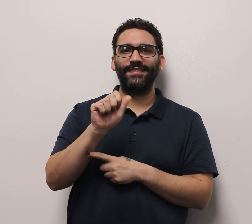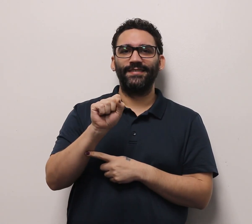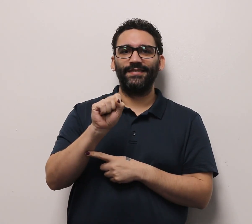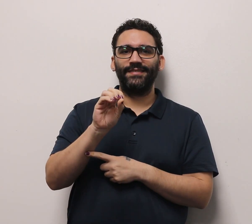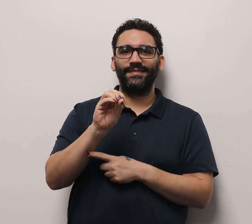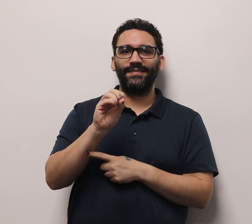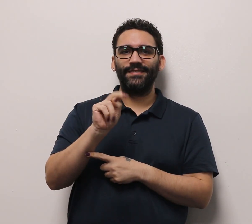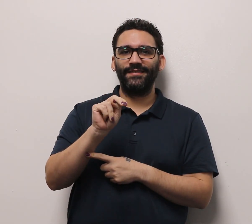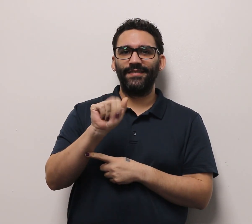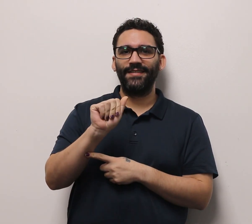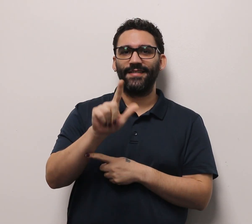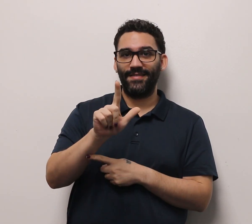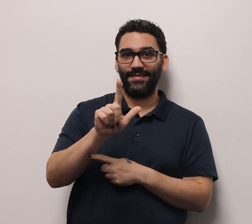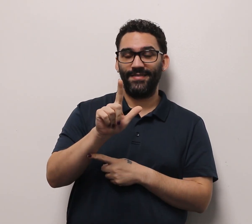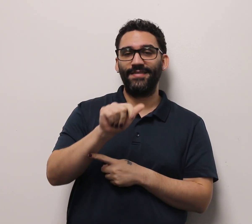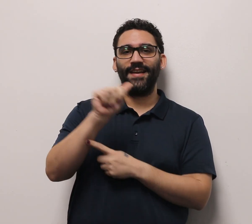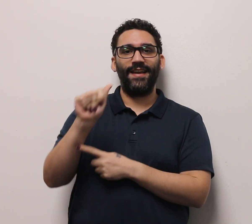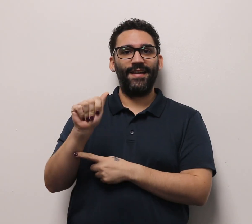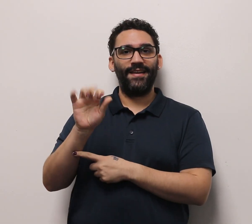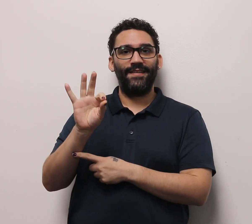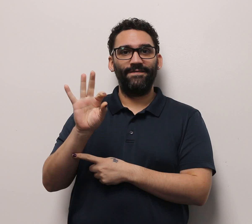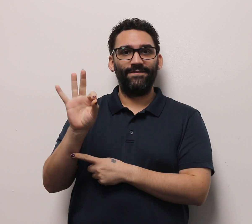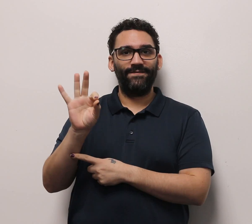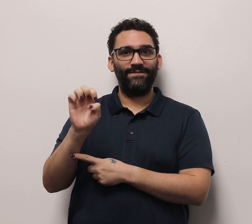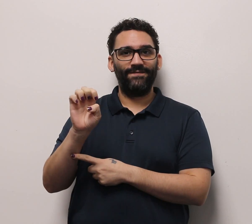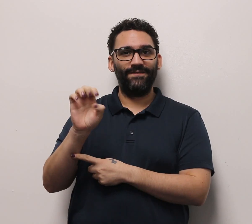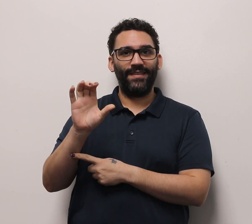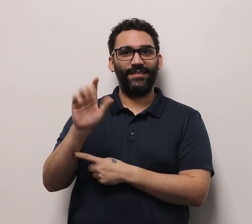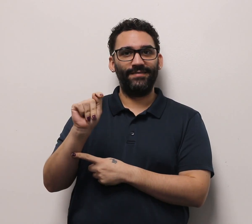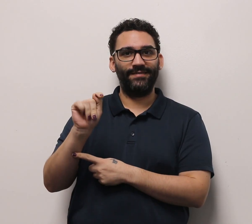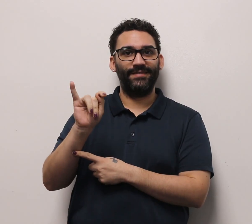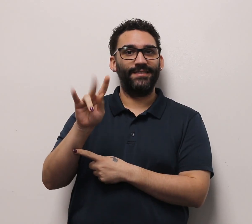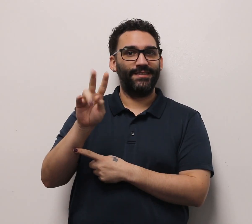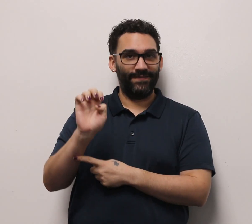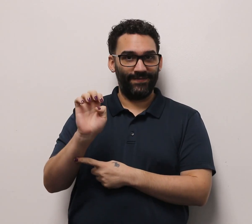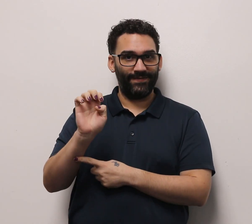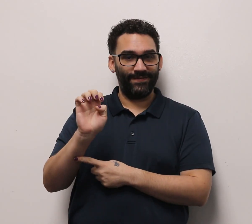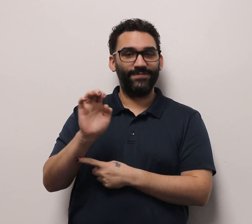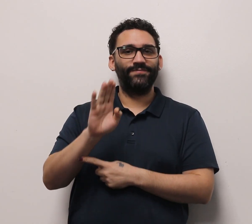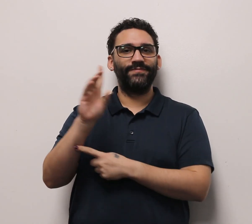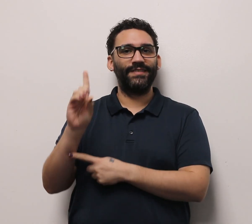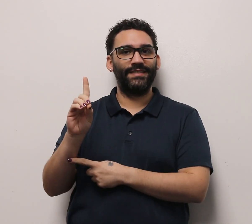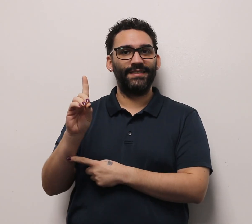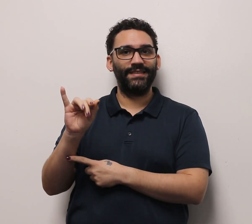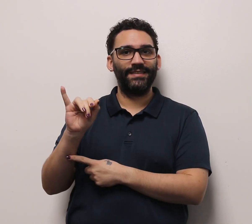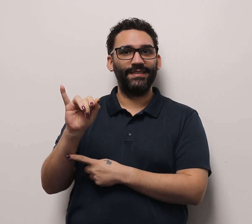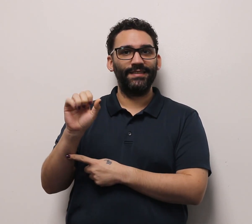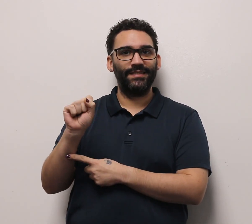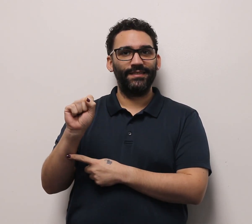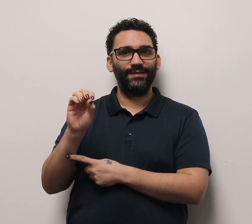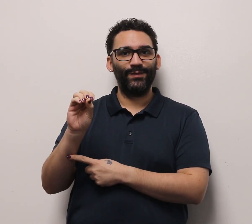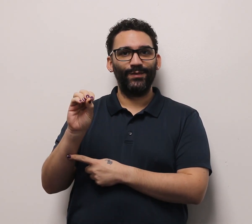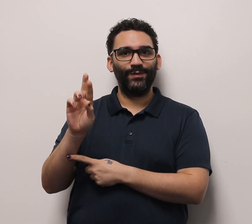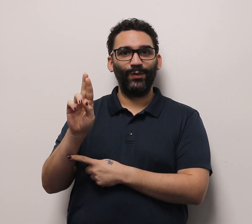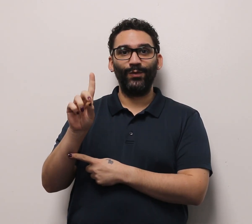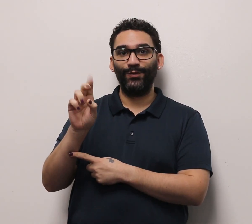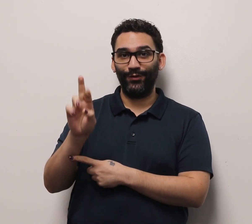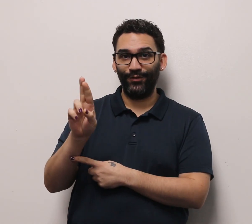state, but SAD as in seasonal affective disorder, otherwise known as SAD for